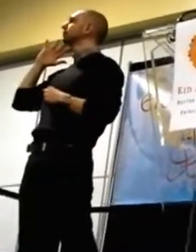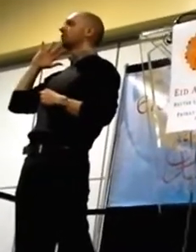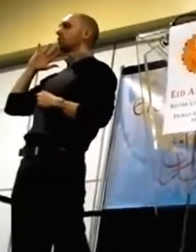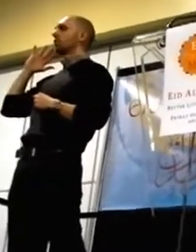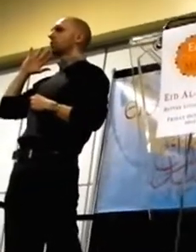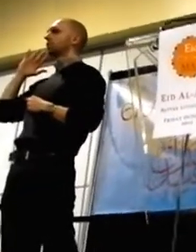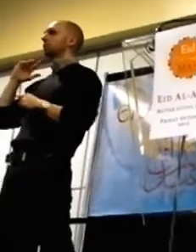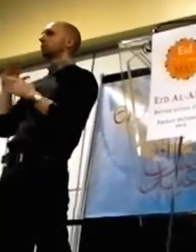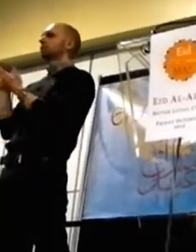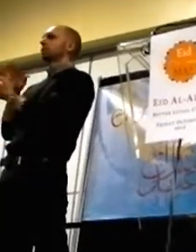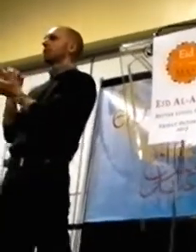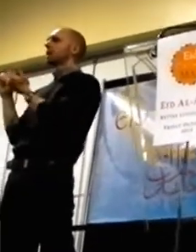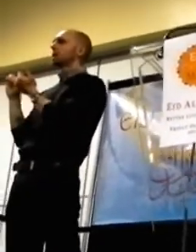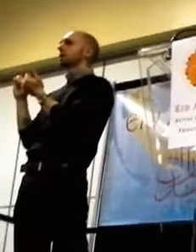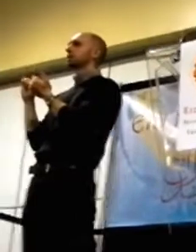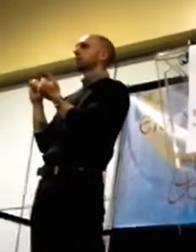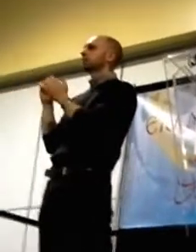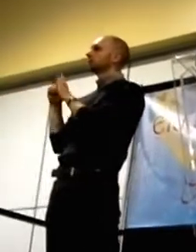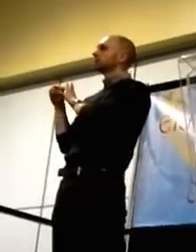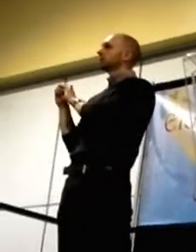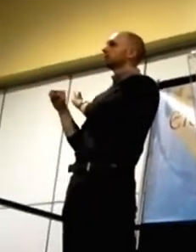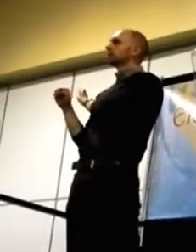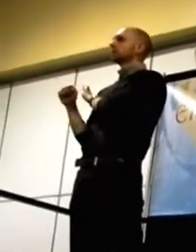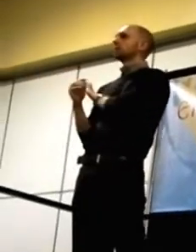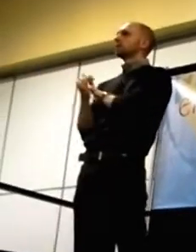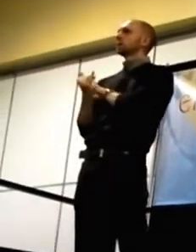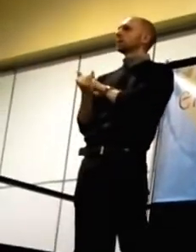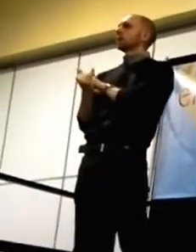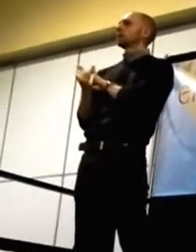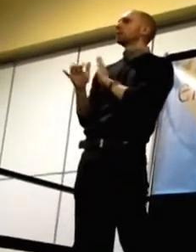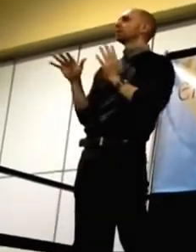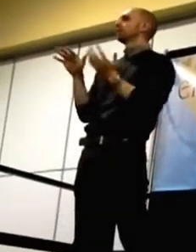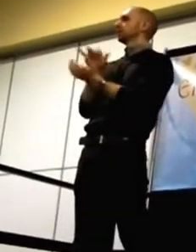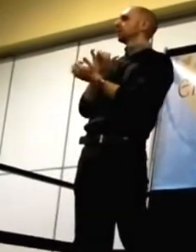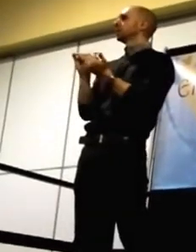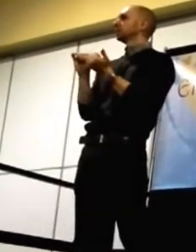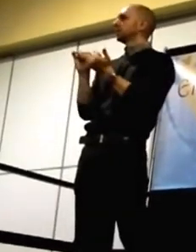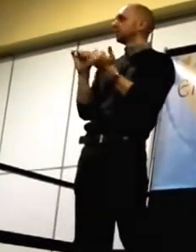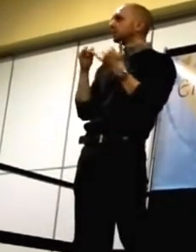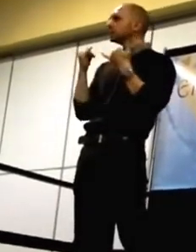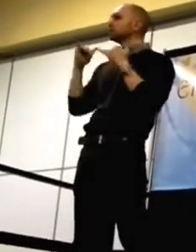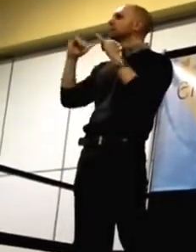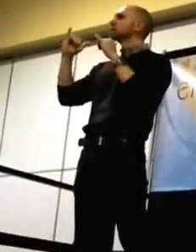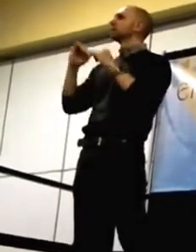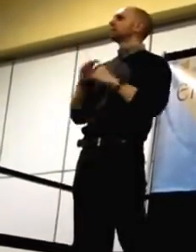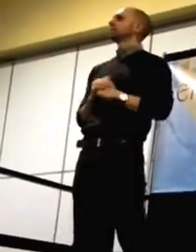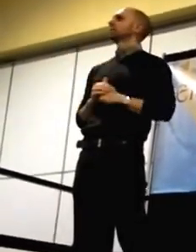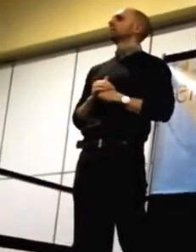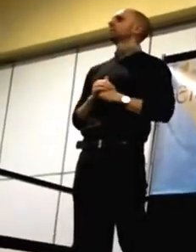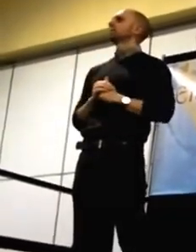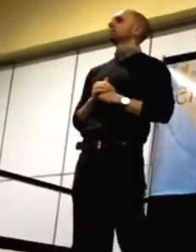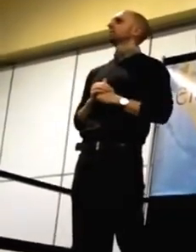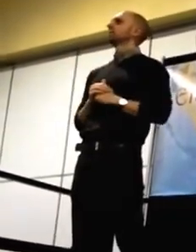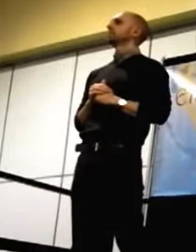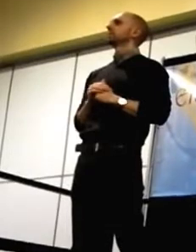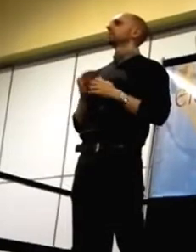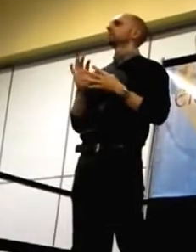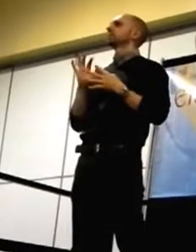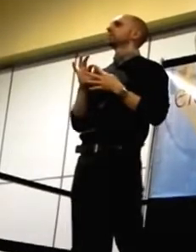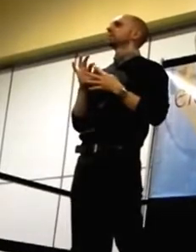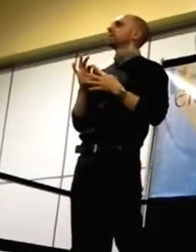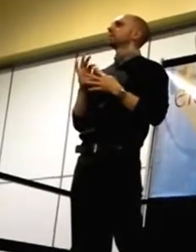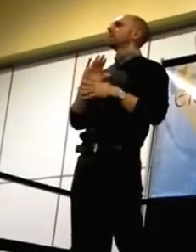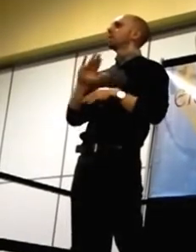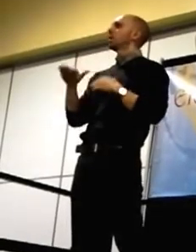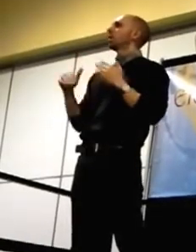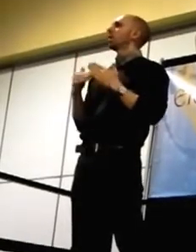nowadays. Rasulullah sallallahu alayhi wa sallam proclaiming, Ya ayyuhal nas, to all humanity, all